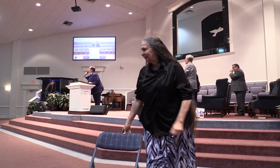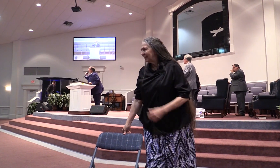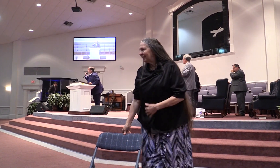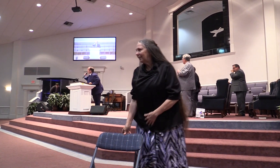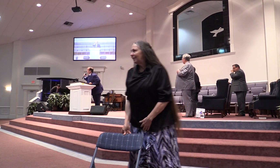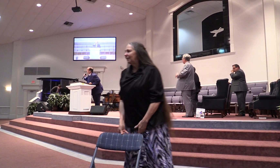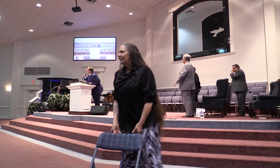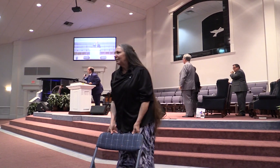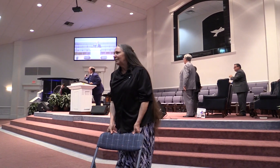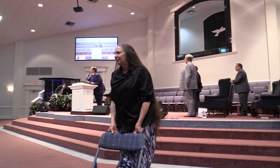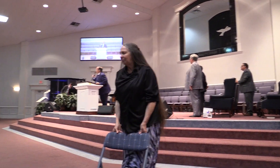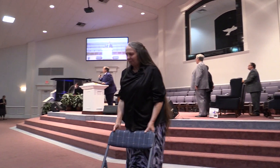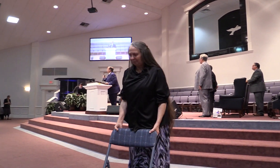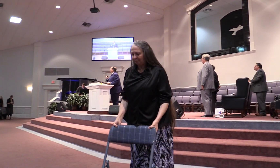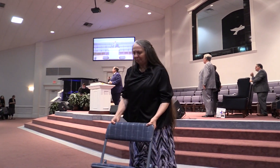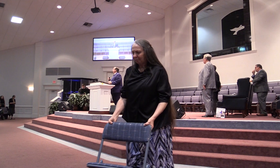90-plus-year-old lady's field.